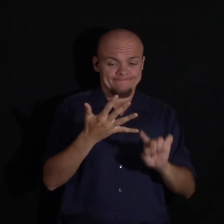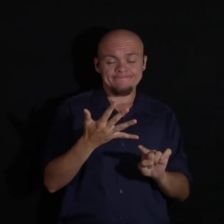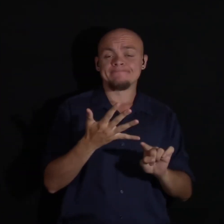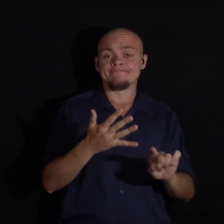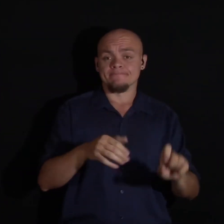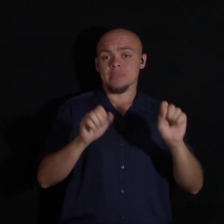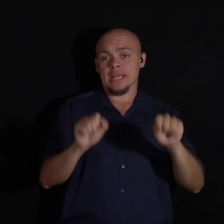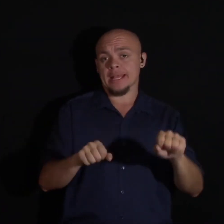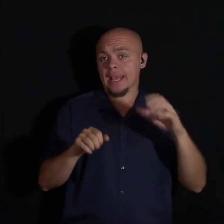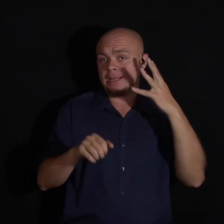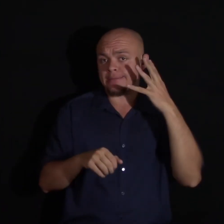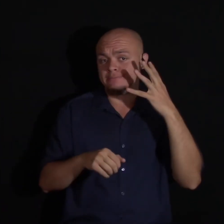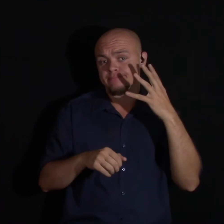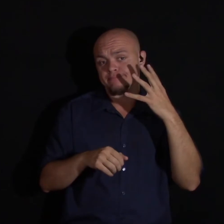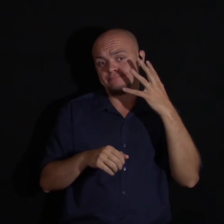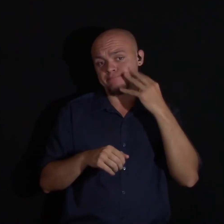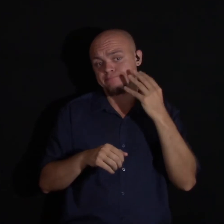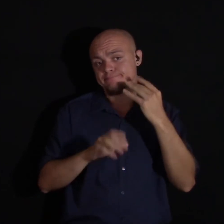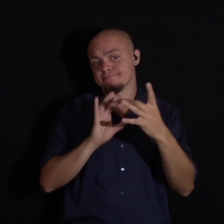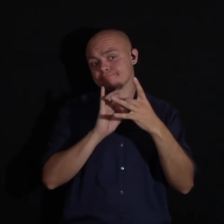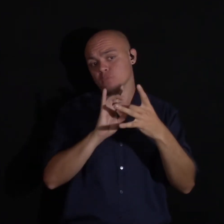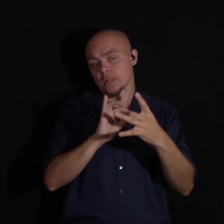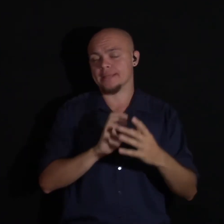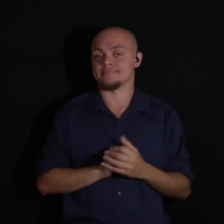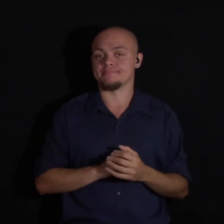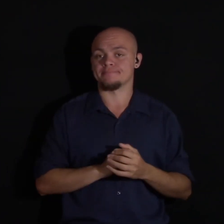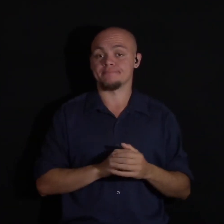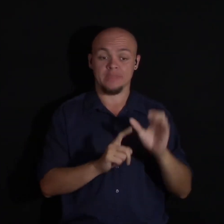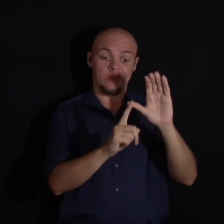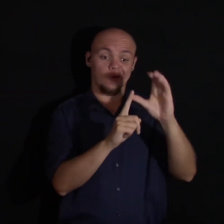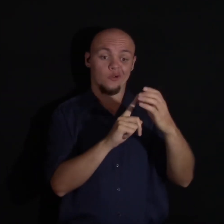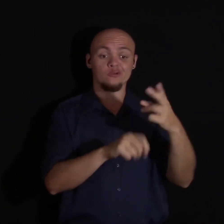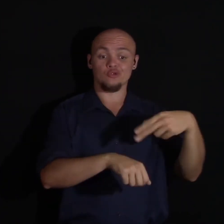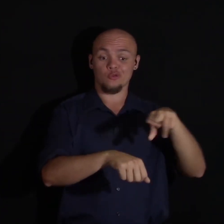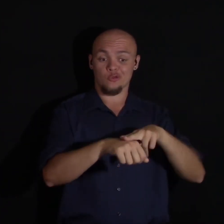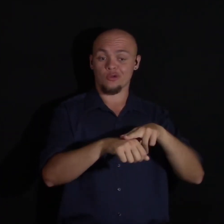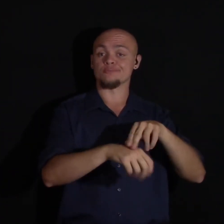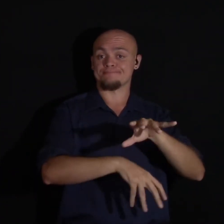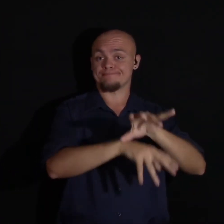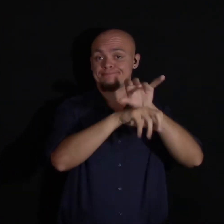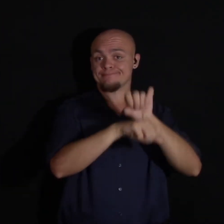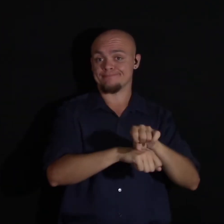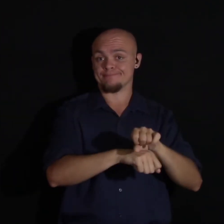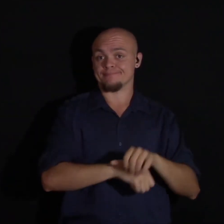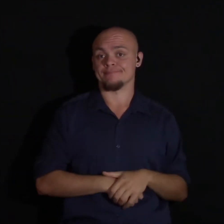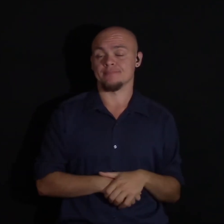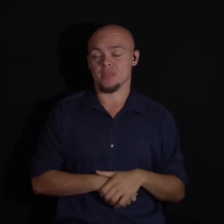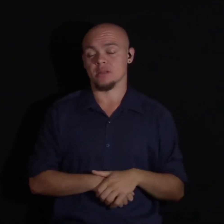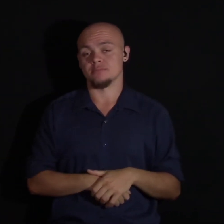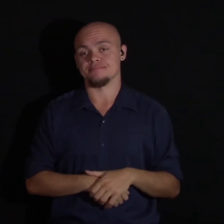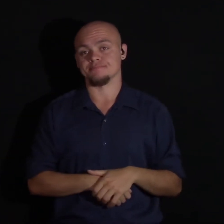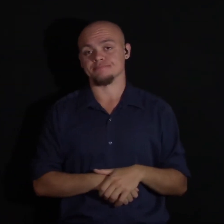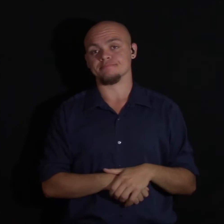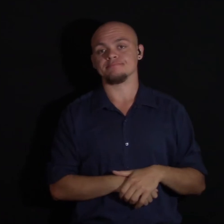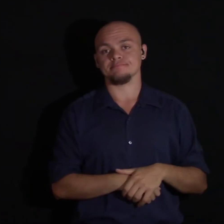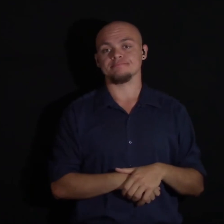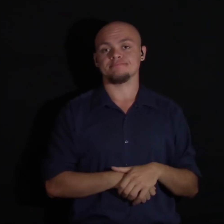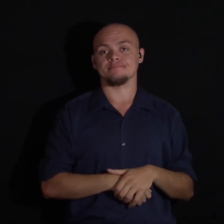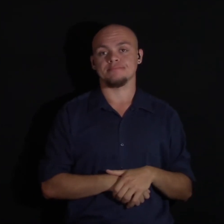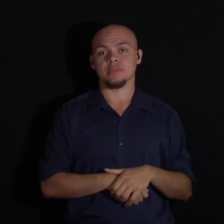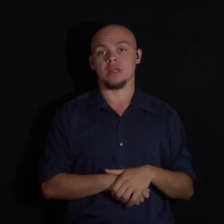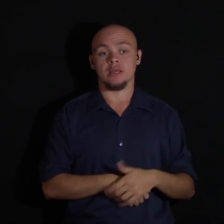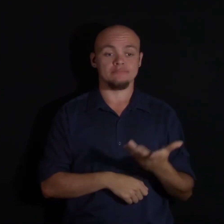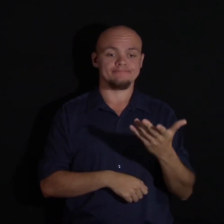these. This has become our cultural norm. We have come to approach sex like we would a job,